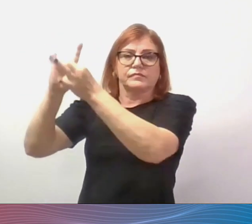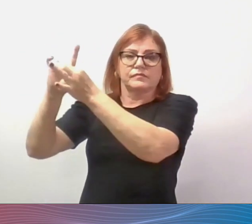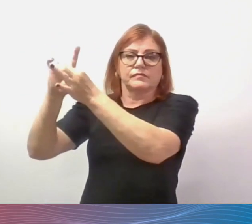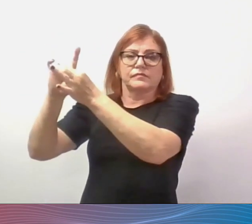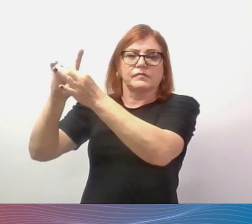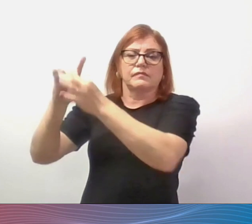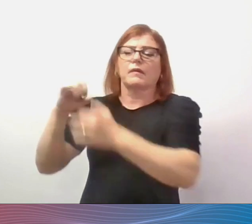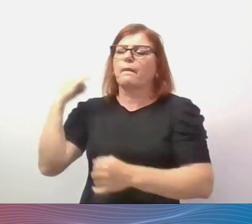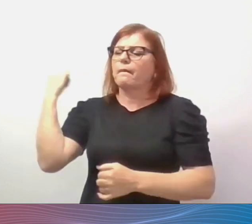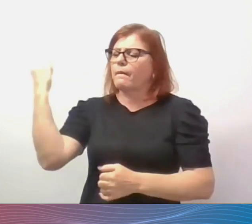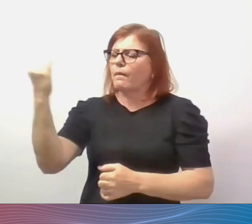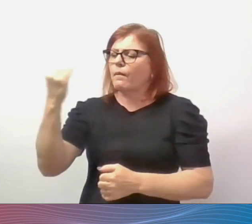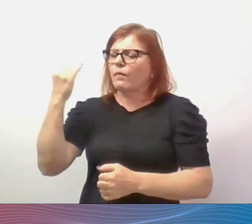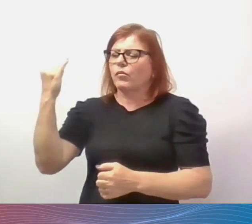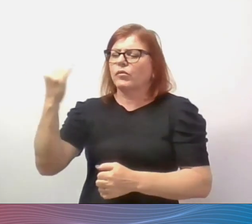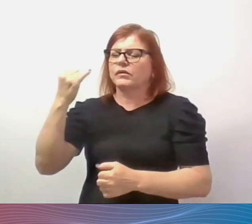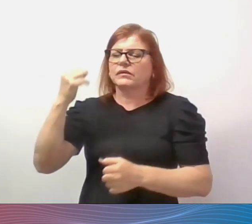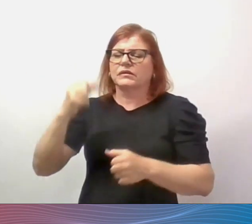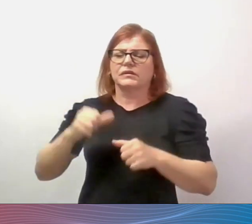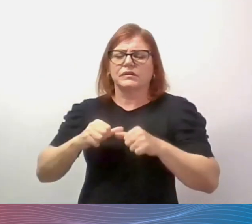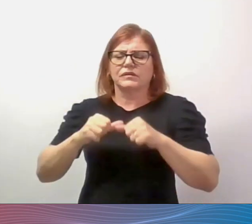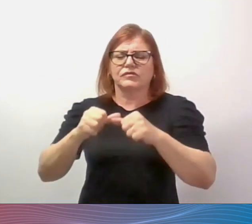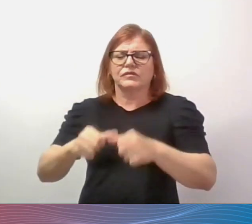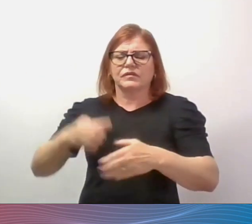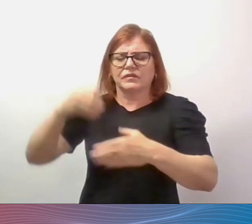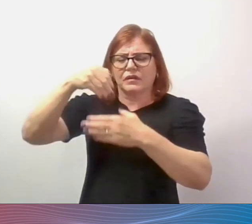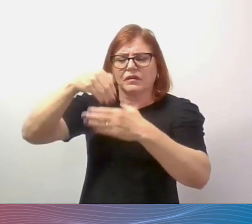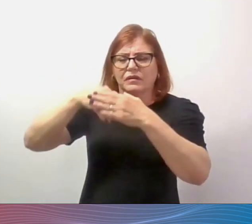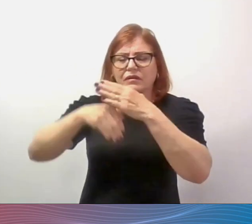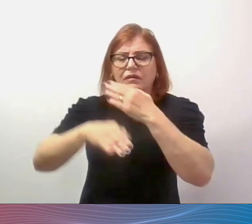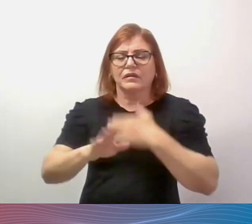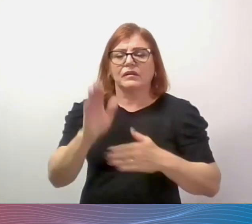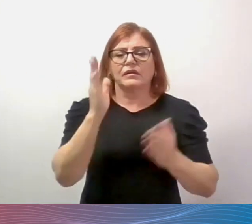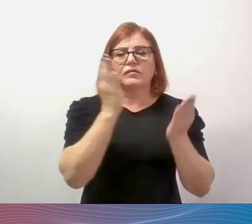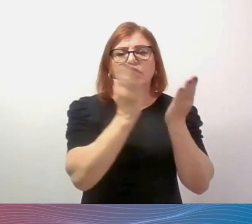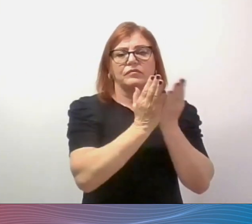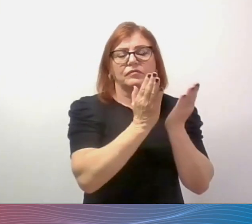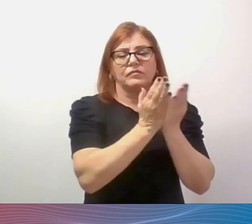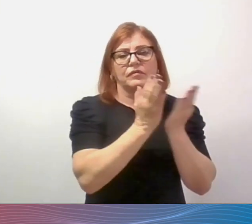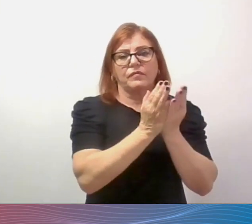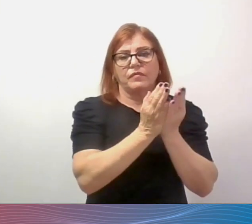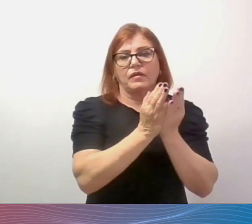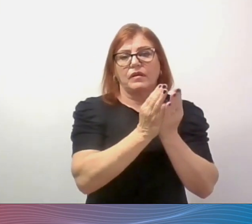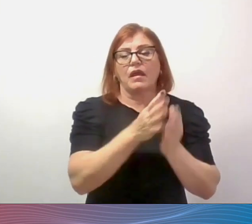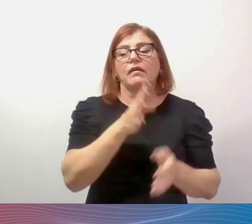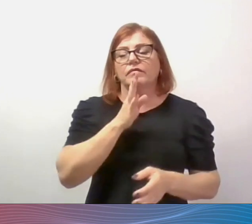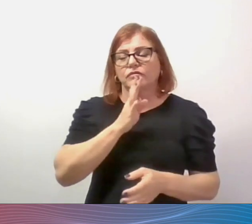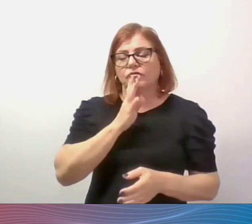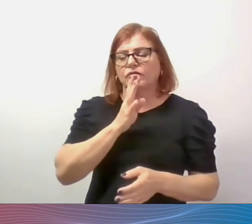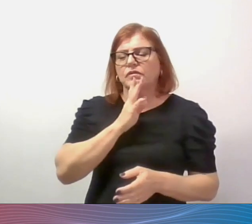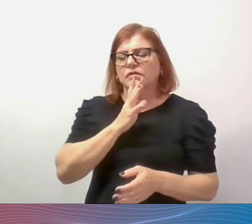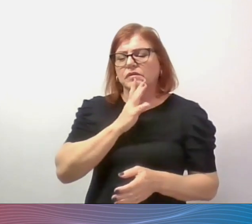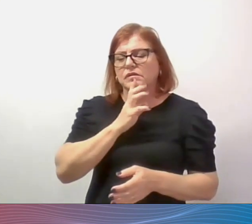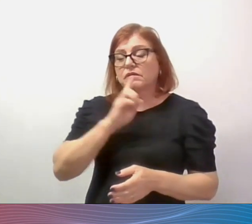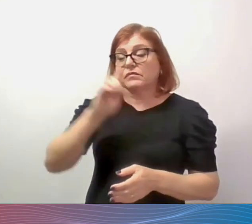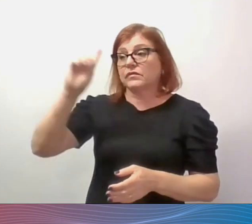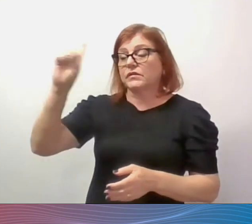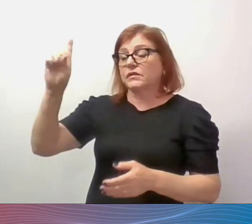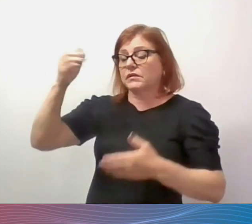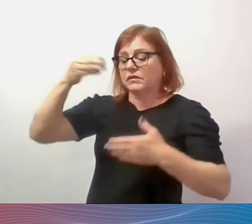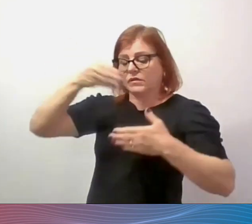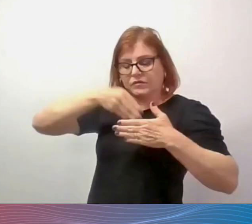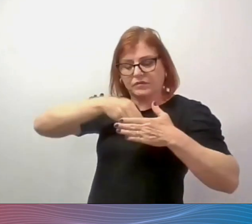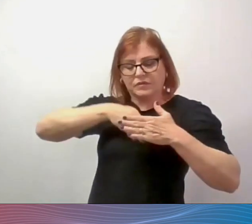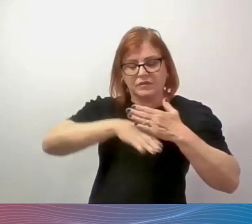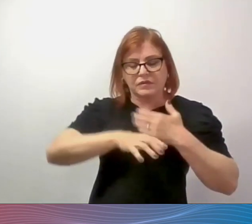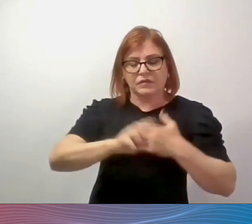How important it is to remain in the word. E nisso conhecemos que ele permanece em nós pelo Espírito que ele